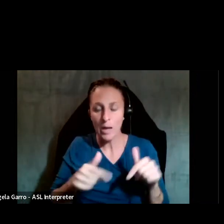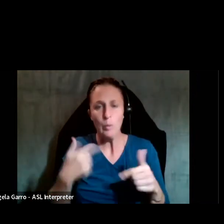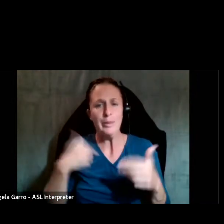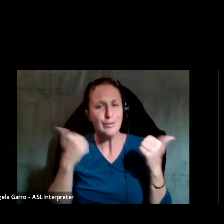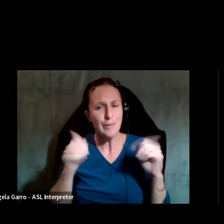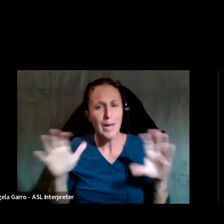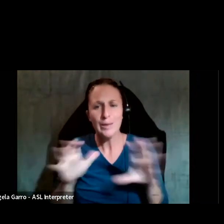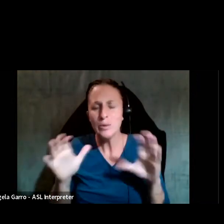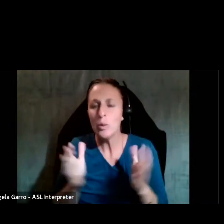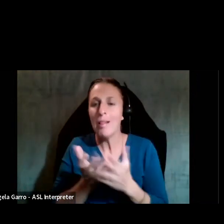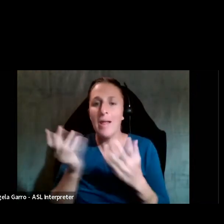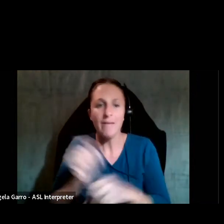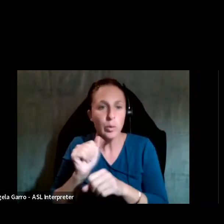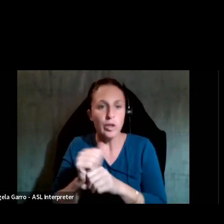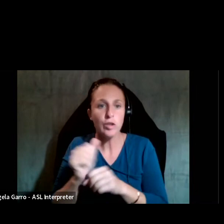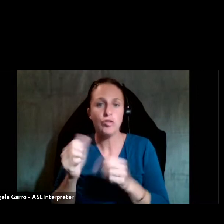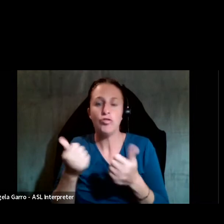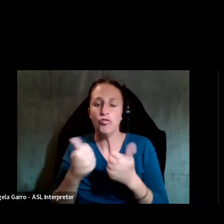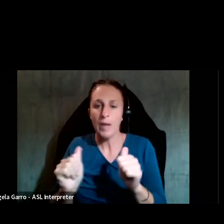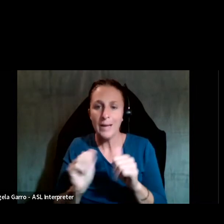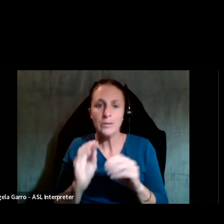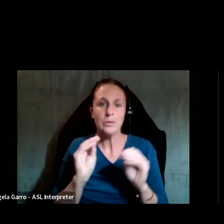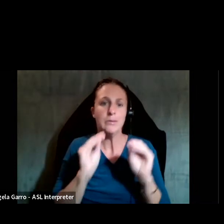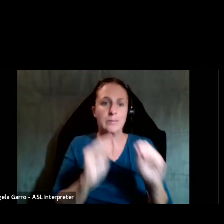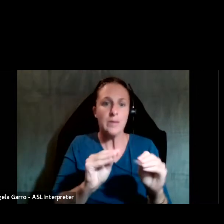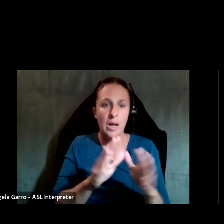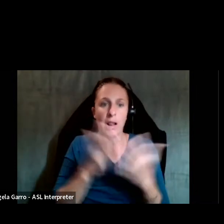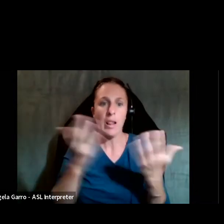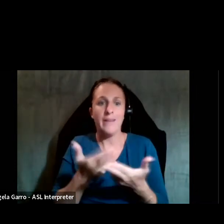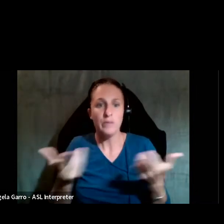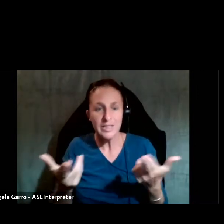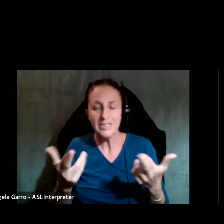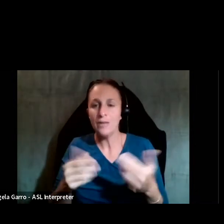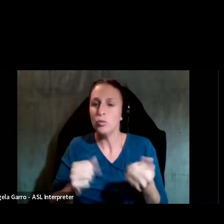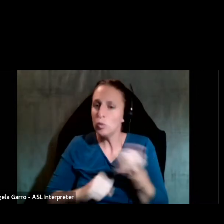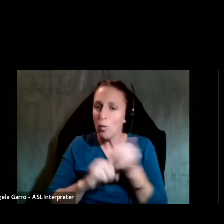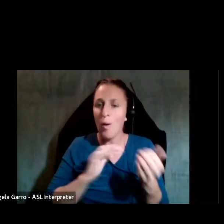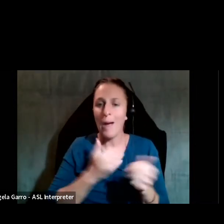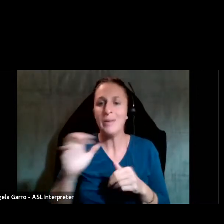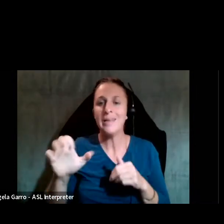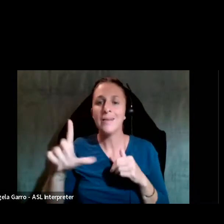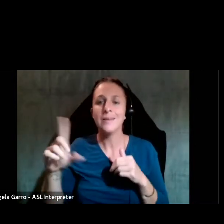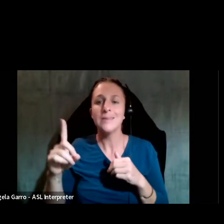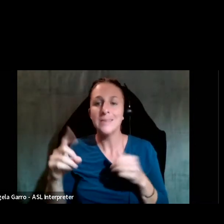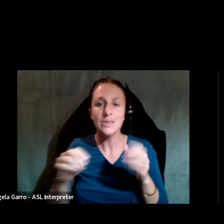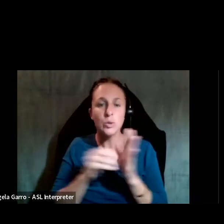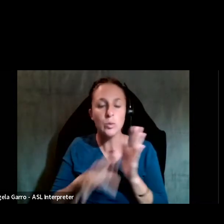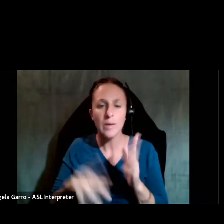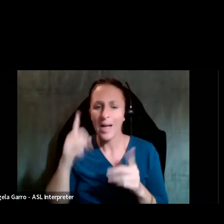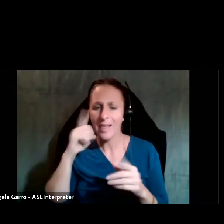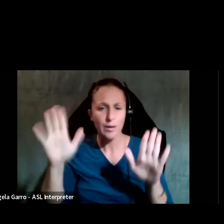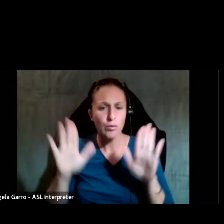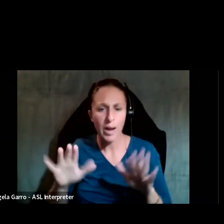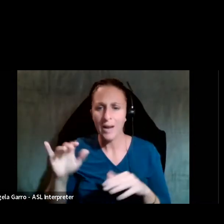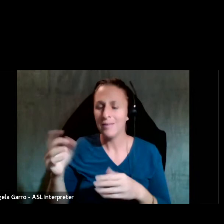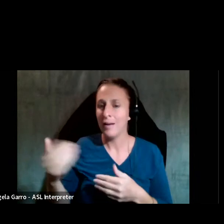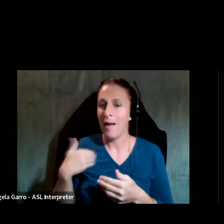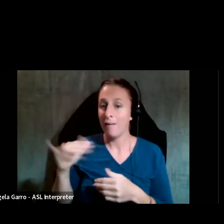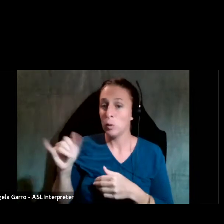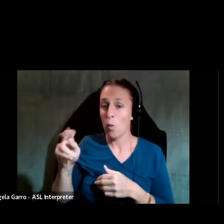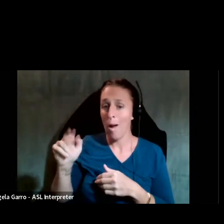lot of resources into supporting our ELD students. So I think it would be great to have Joanna come and give some